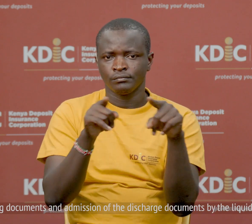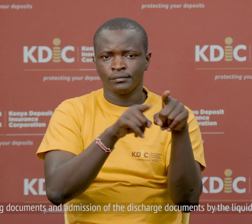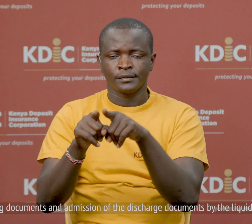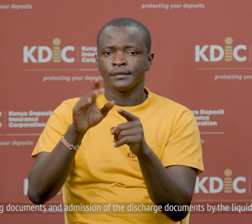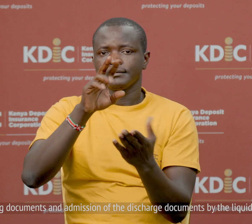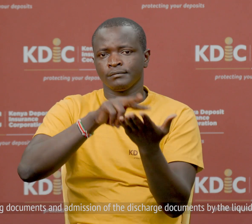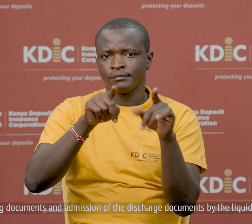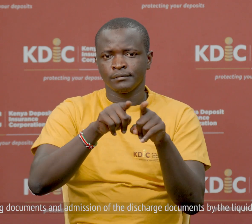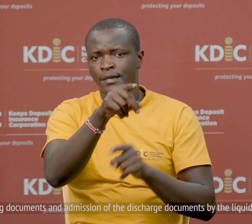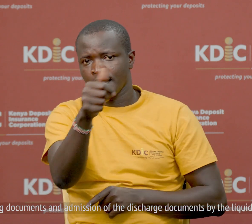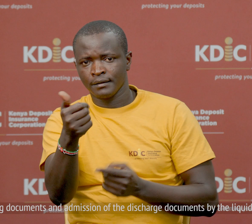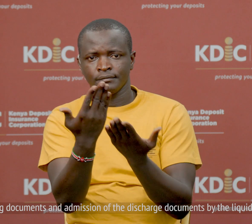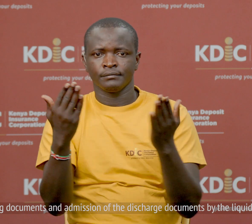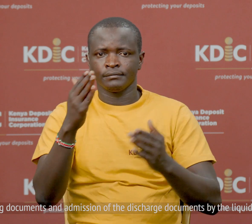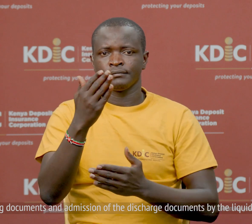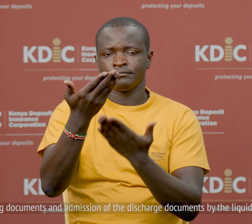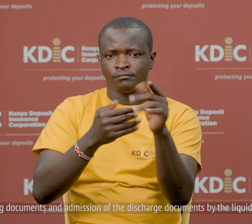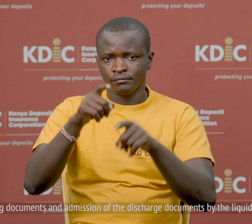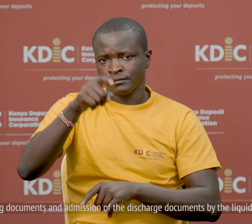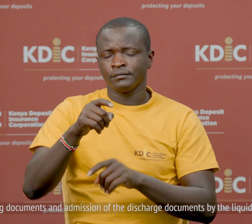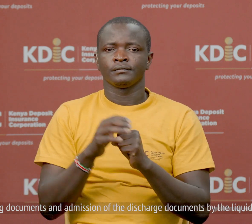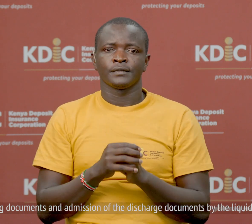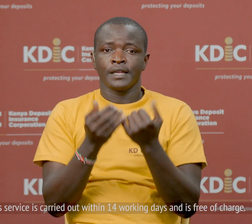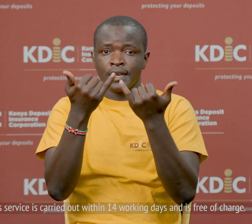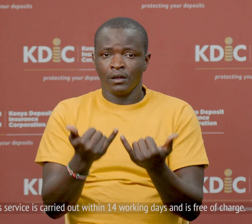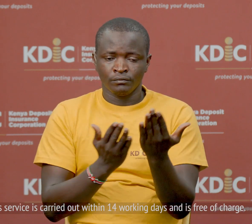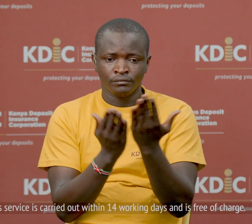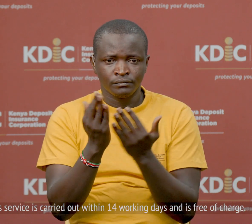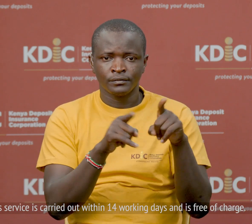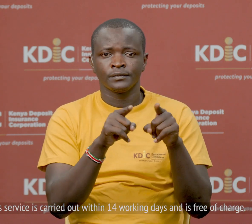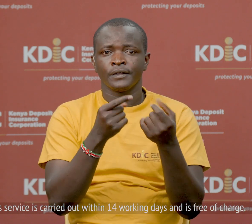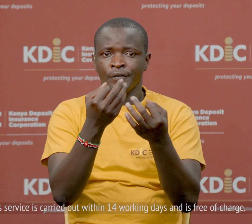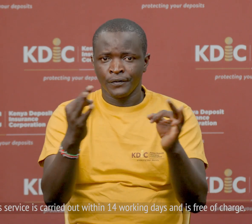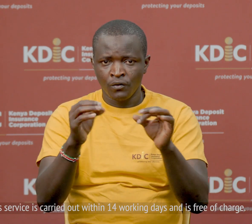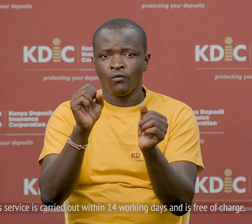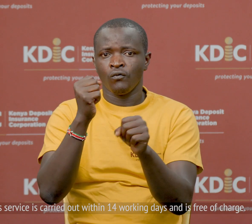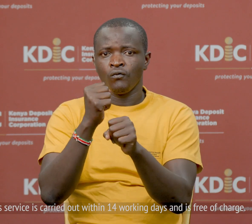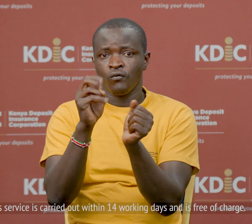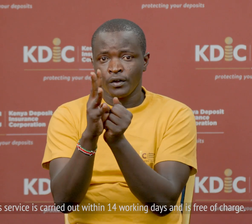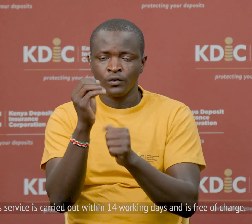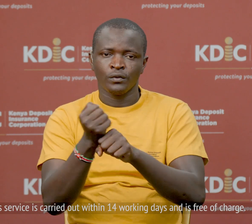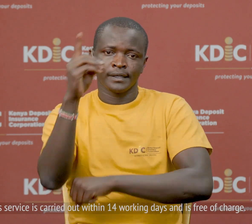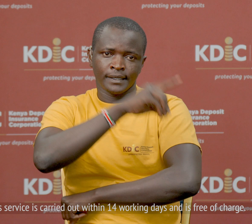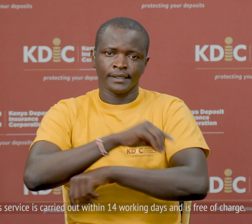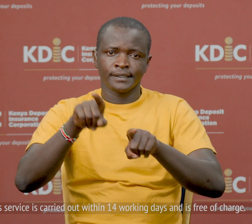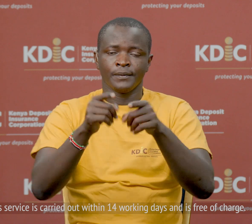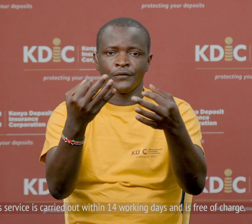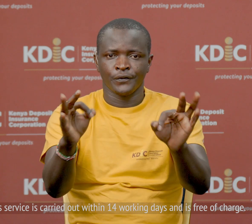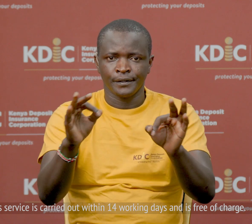and admission of the discharge documents by the liquidator. This service is carried out within 14 working days and is free of